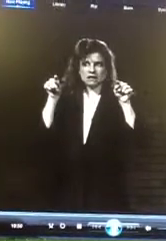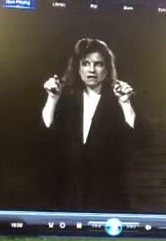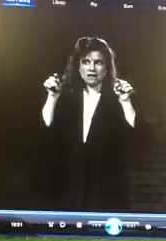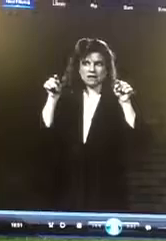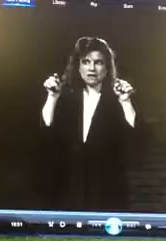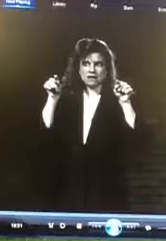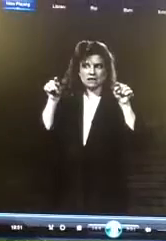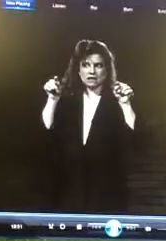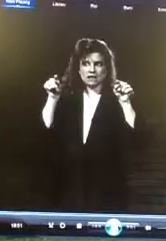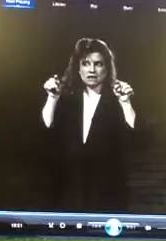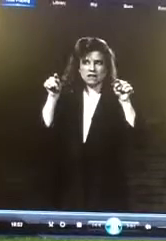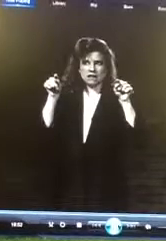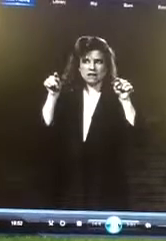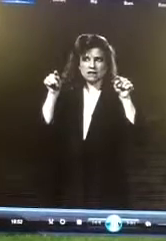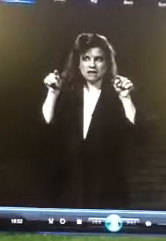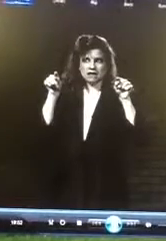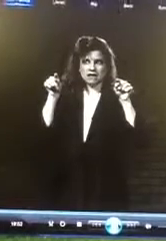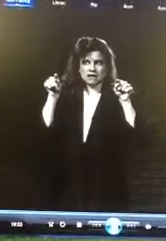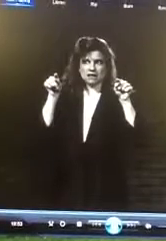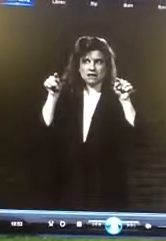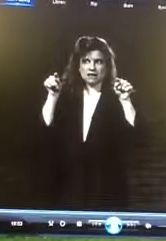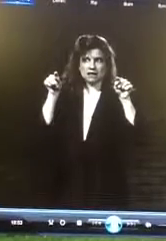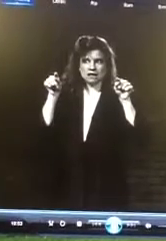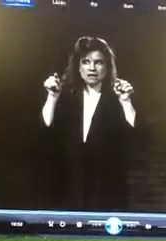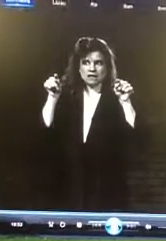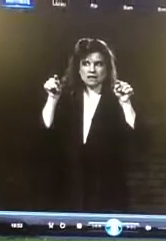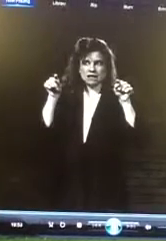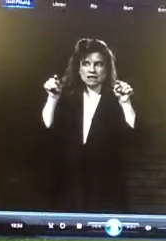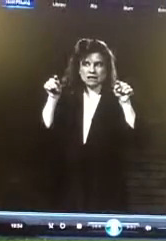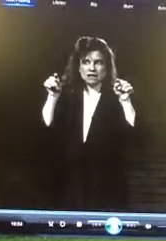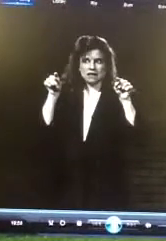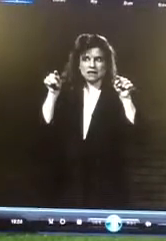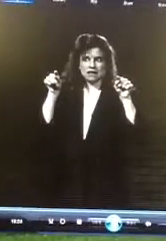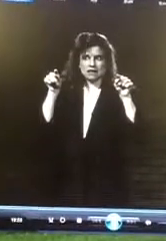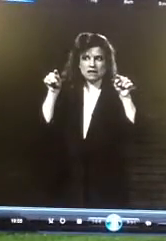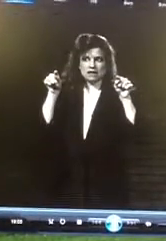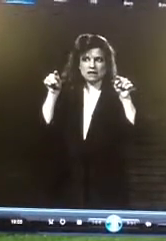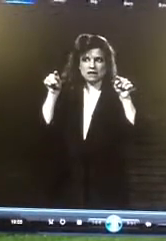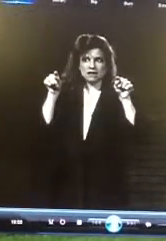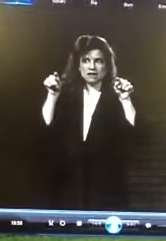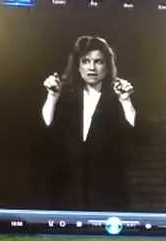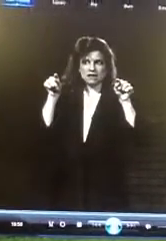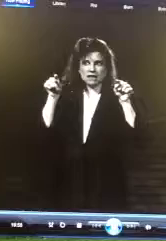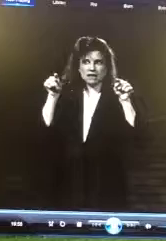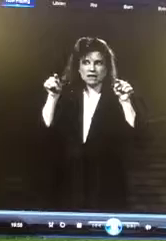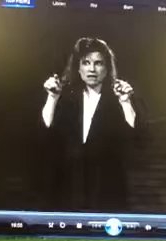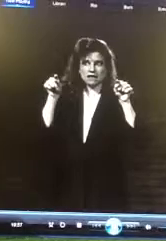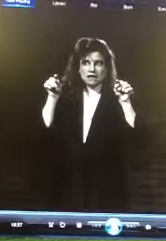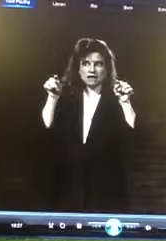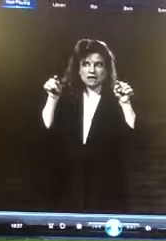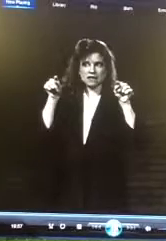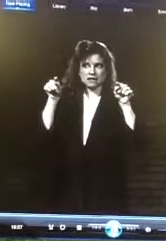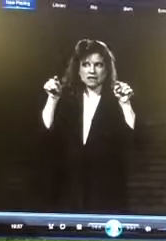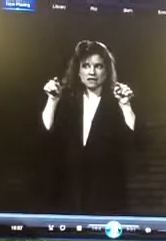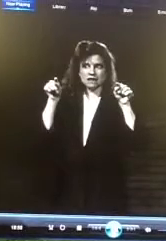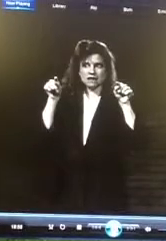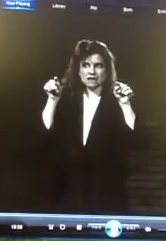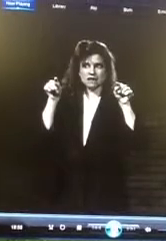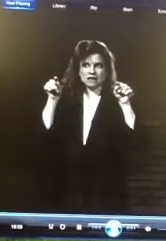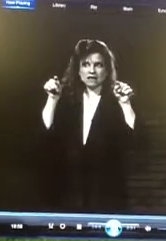Occasionally you'll come across a problem because different organizations define interpreter as